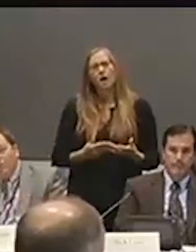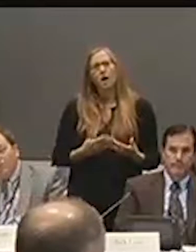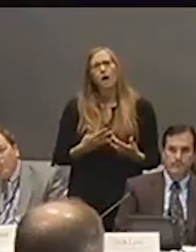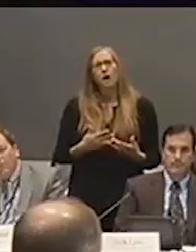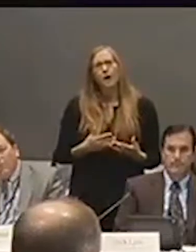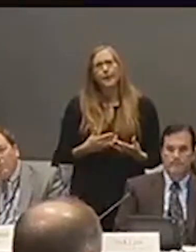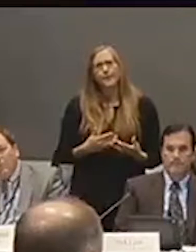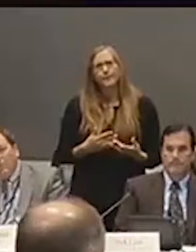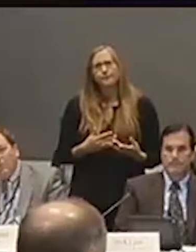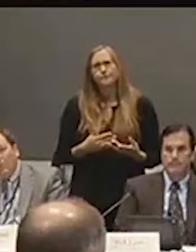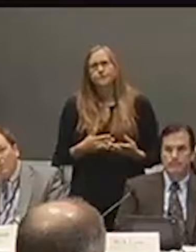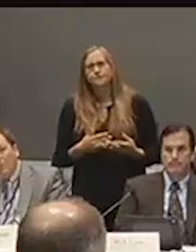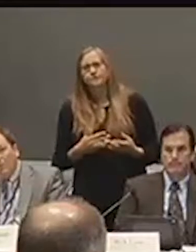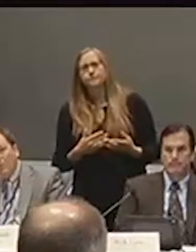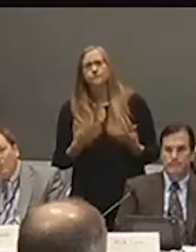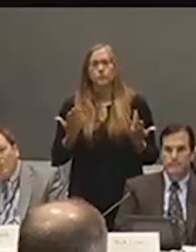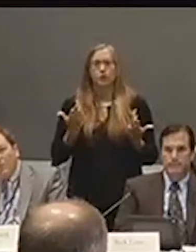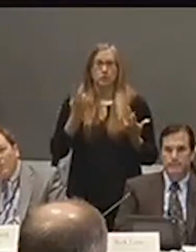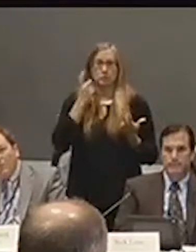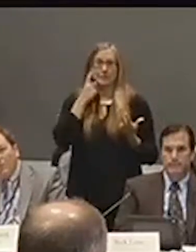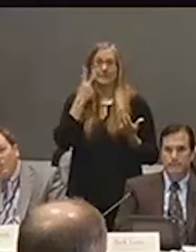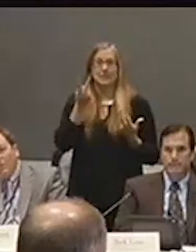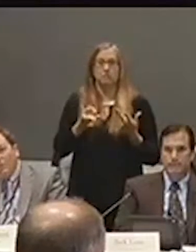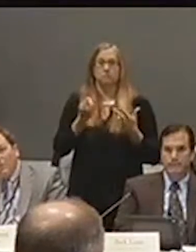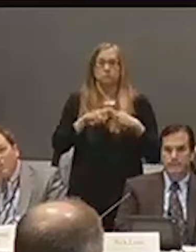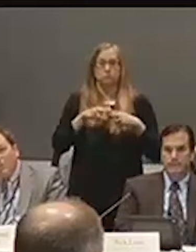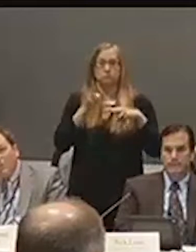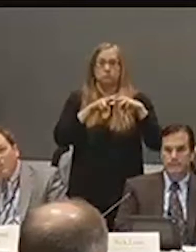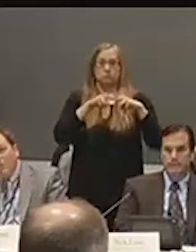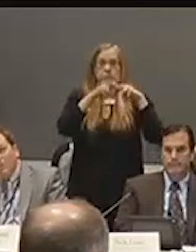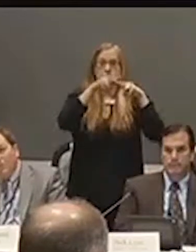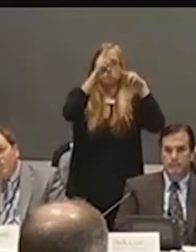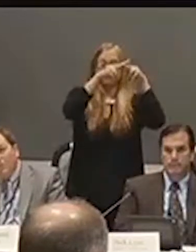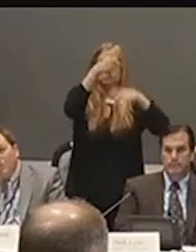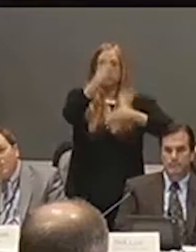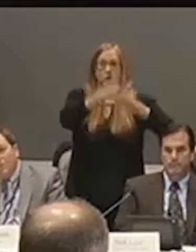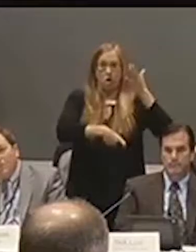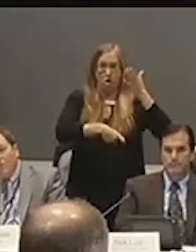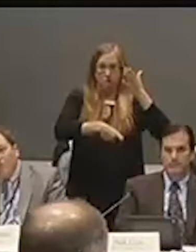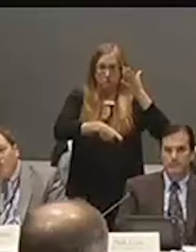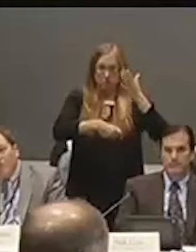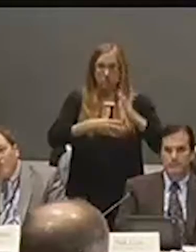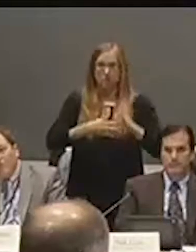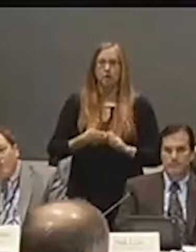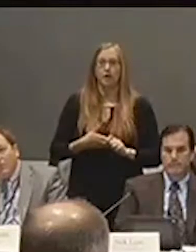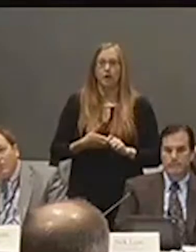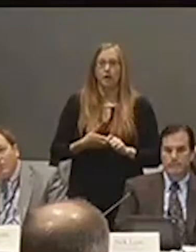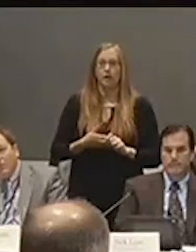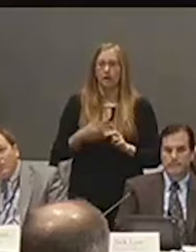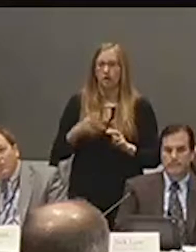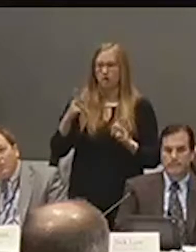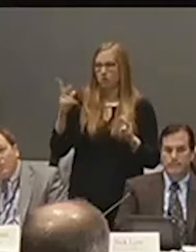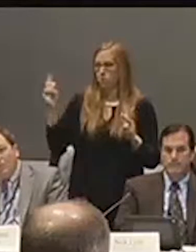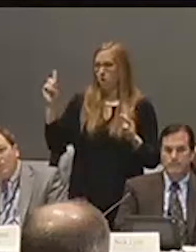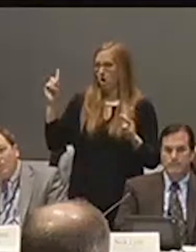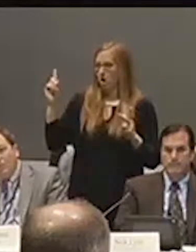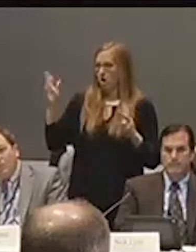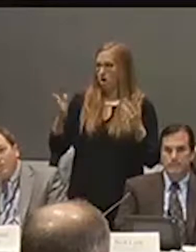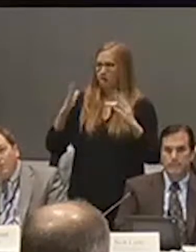at mounting costs and municipalities that just can't cover those